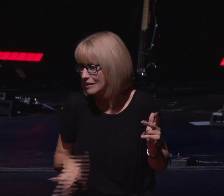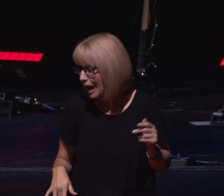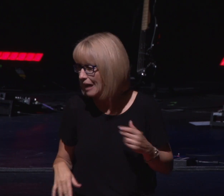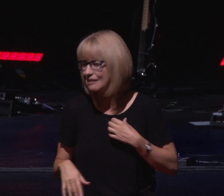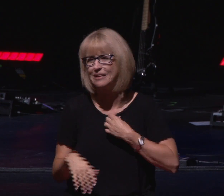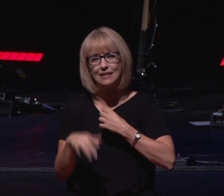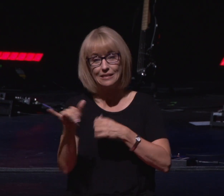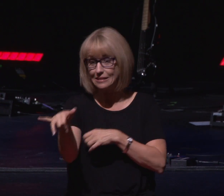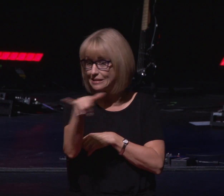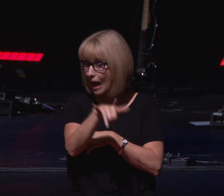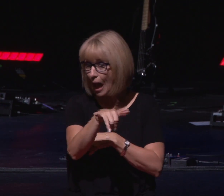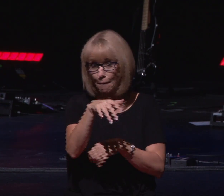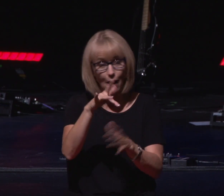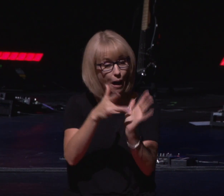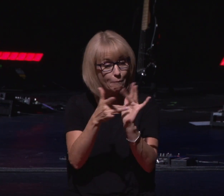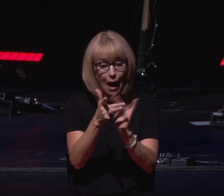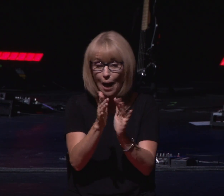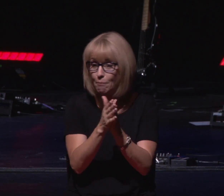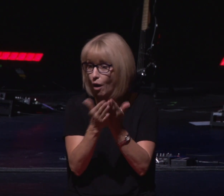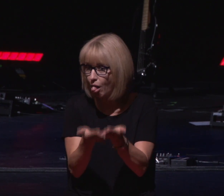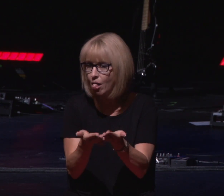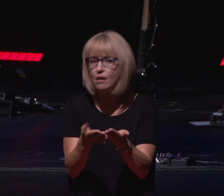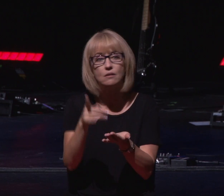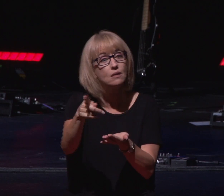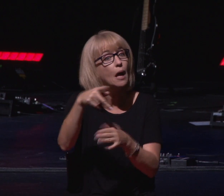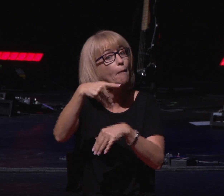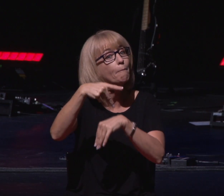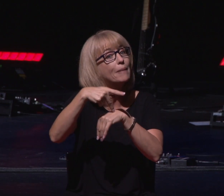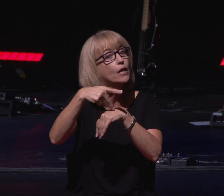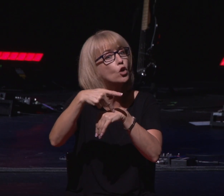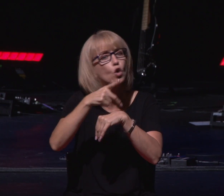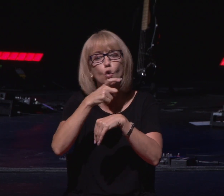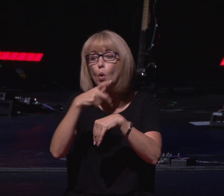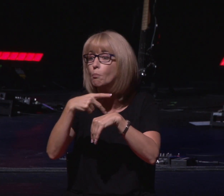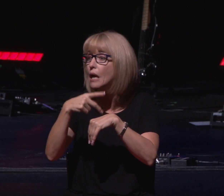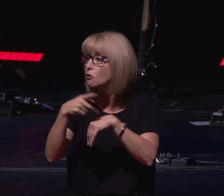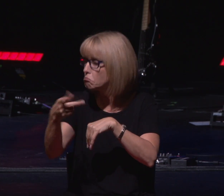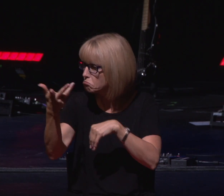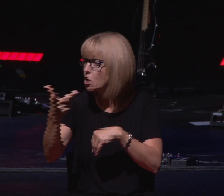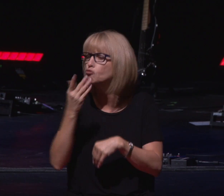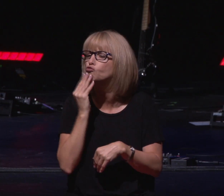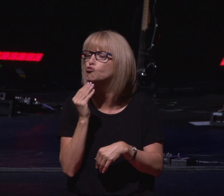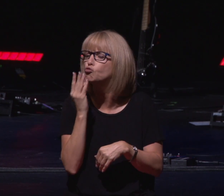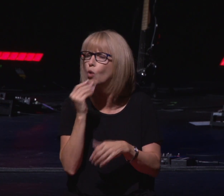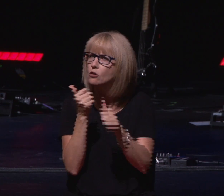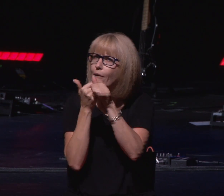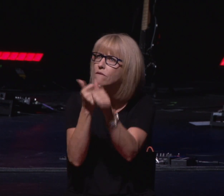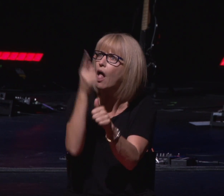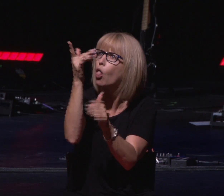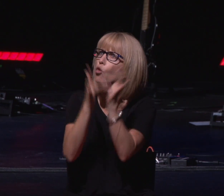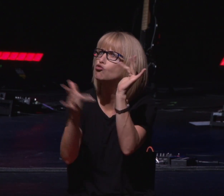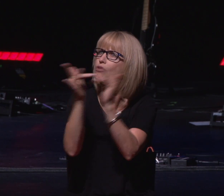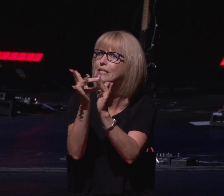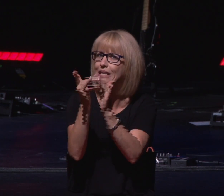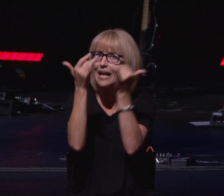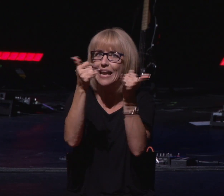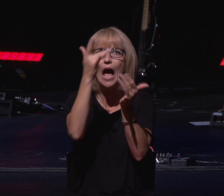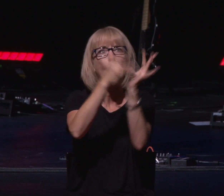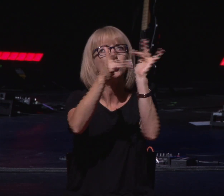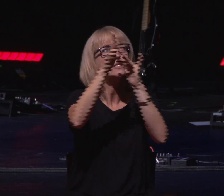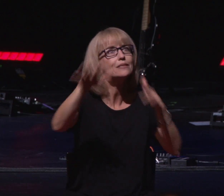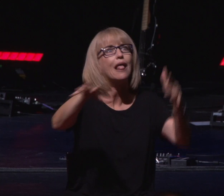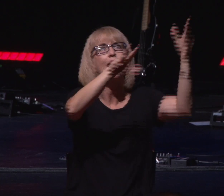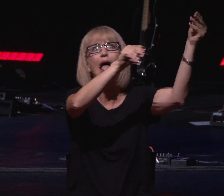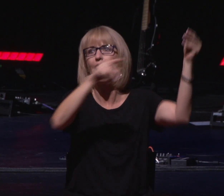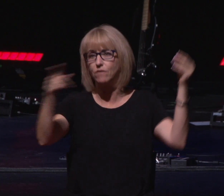10, Peter was part of a group. He was a Jewish group. He'd been a follower of Jesus for 3 years. Now he's this great preacher leading the